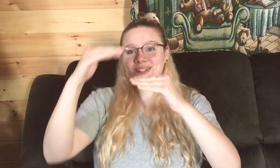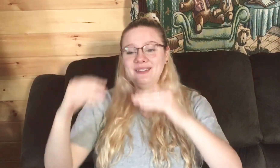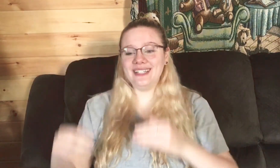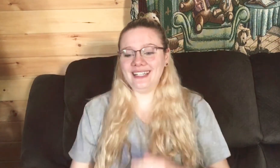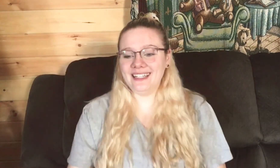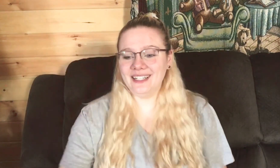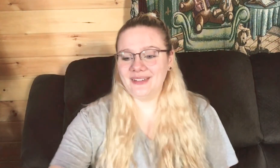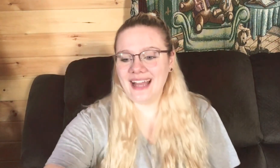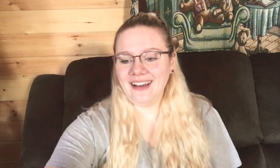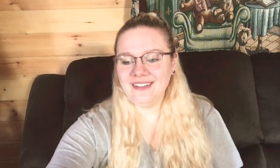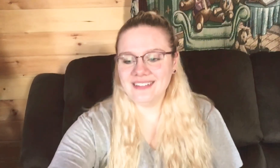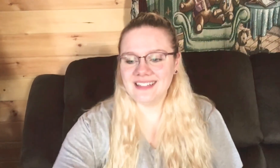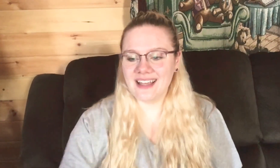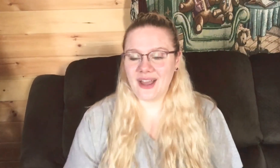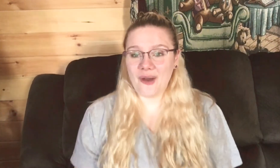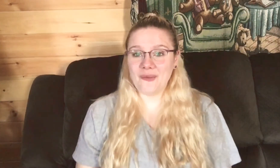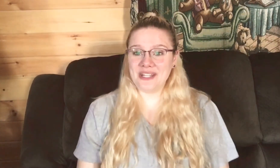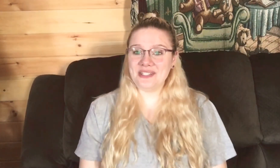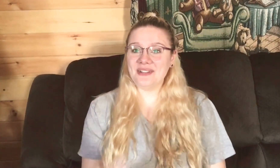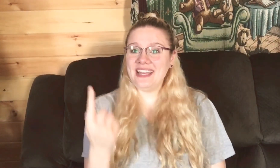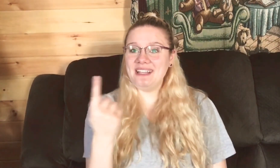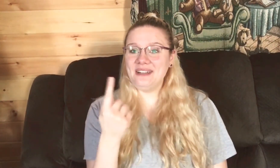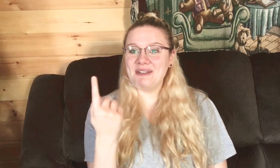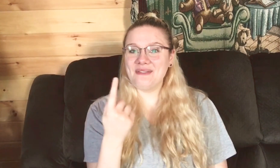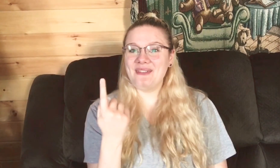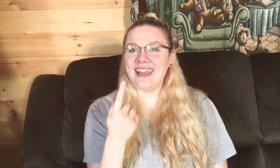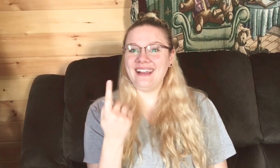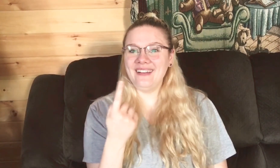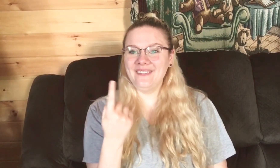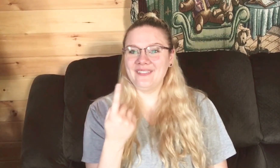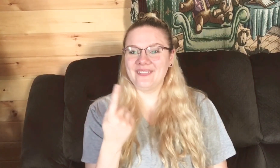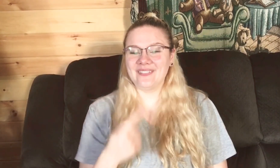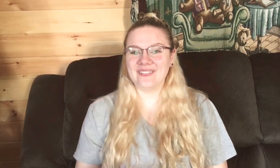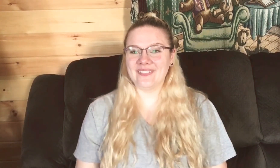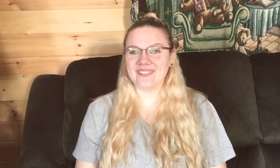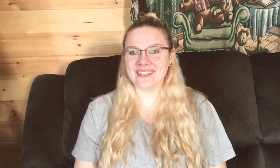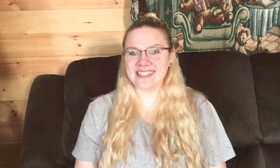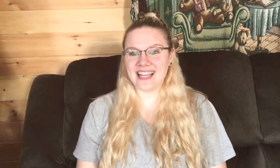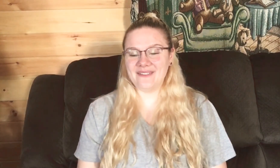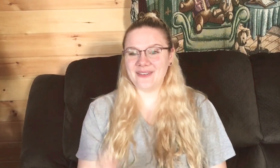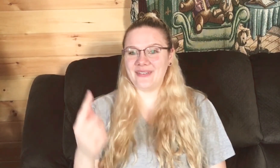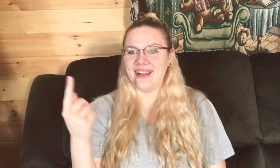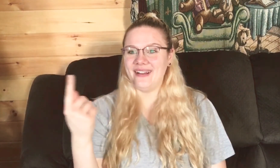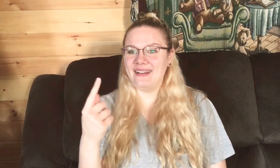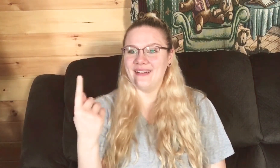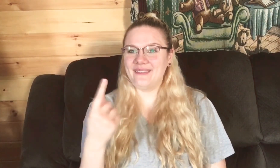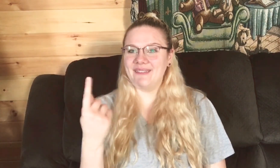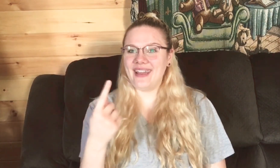over the ground, wondering where? A sign for where. Where?